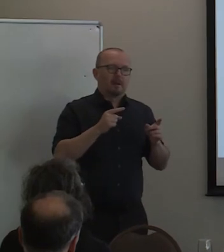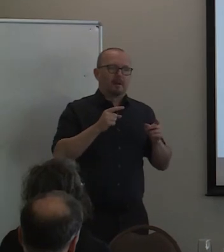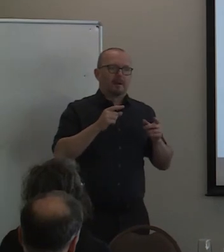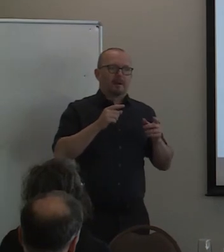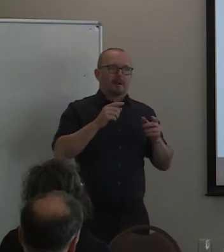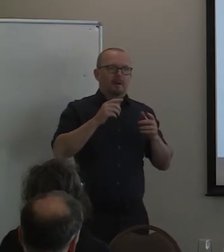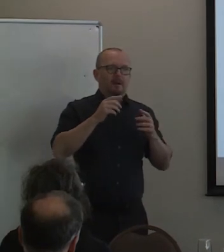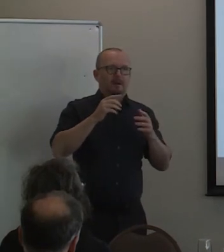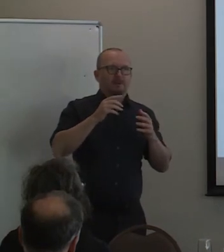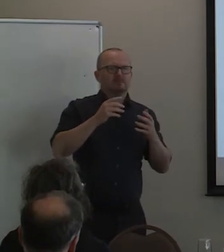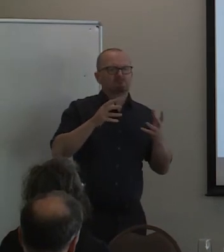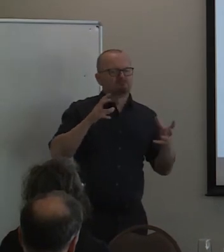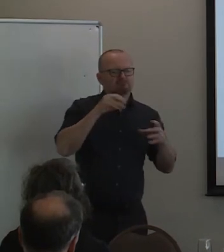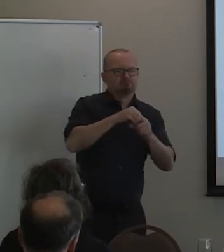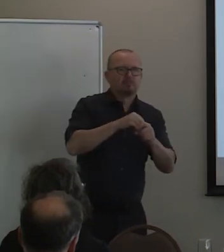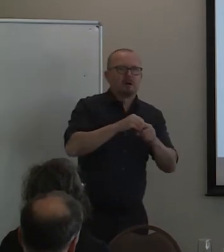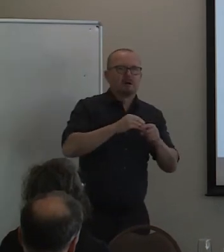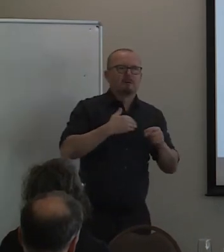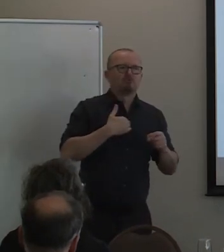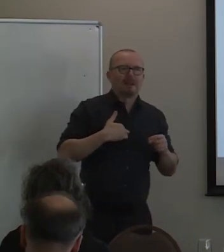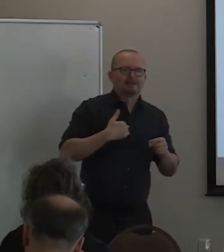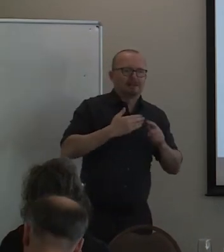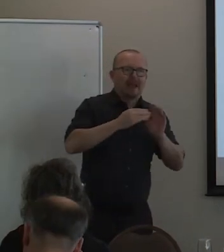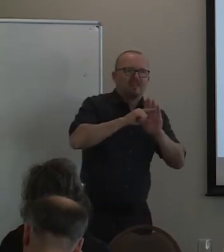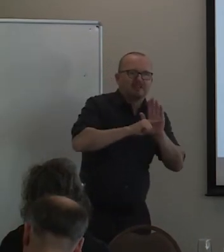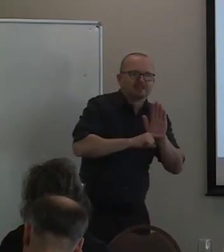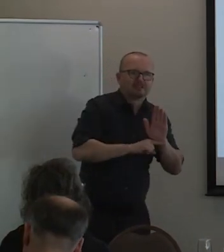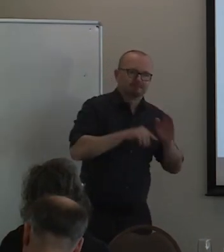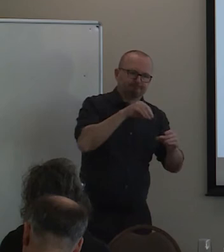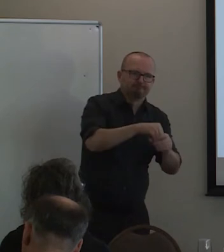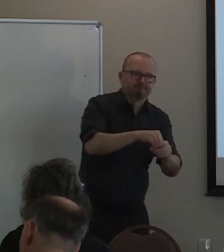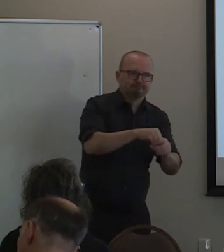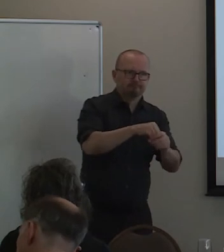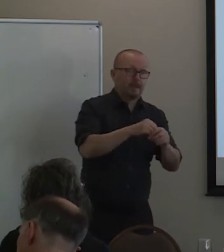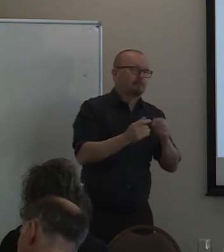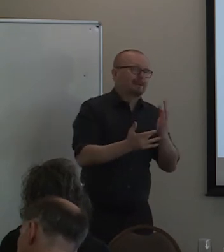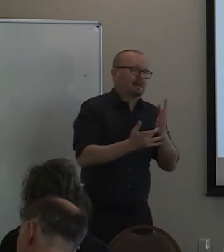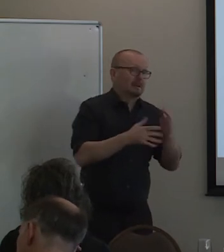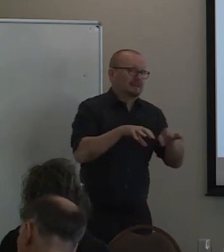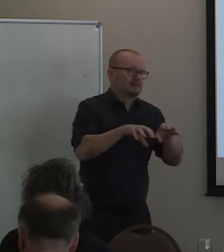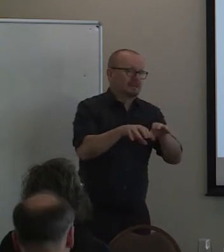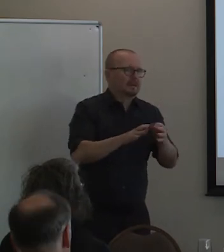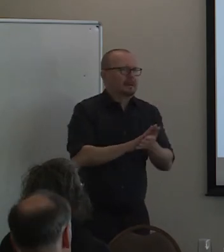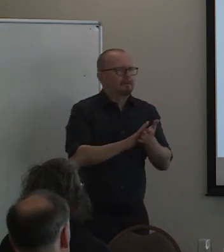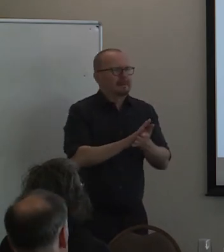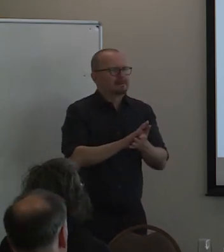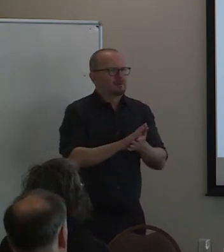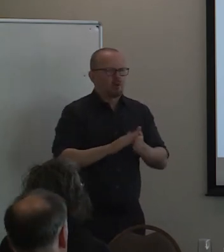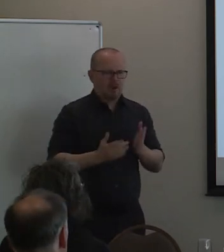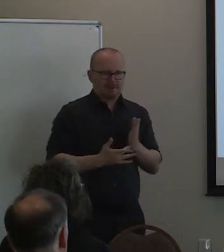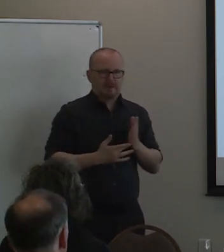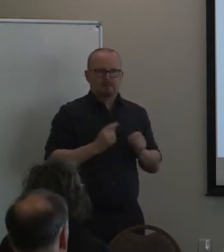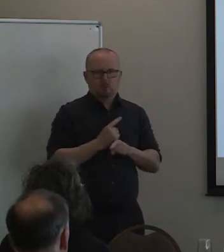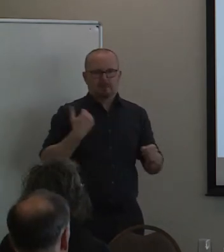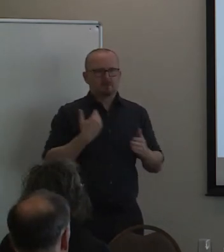So bringing some ethics and morality into the technology. And by technical activities, he doesn't just mean like the tech I've been talking about so